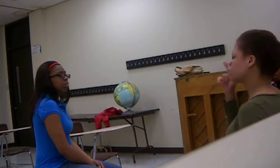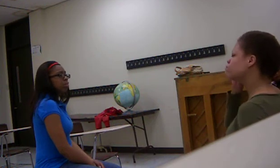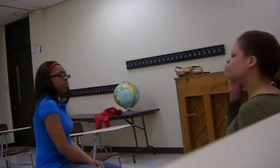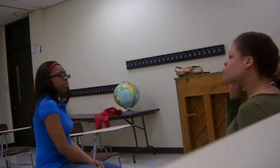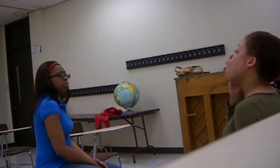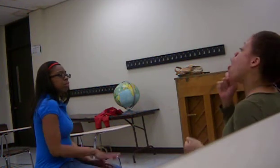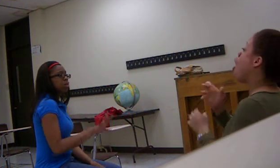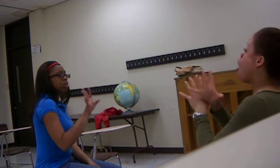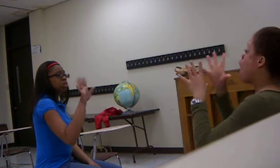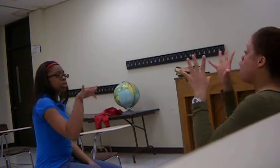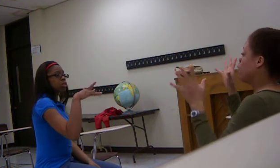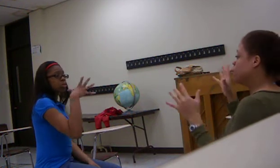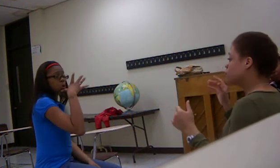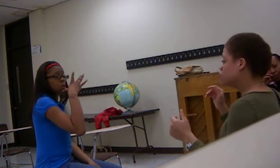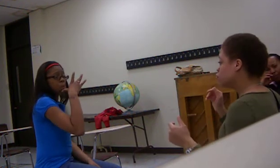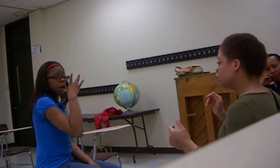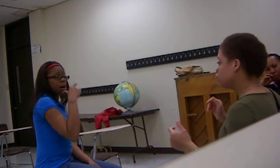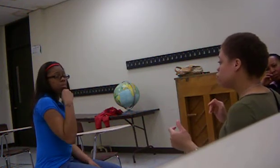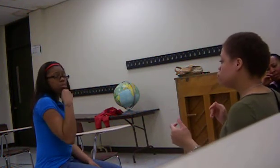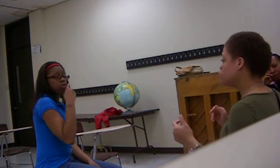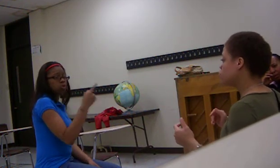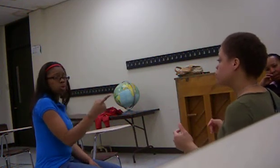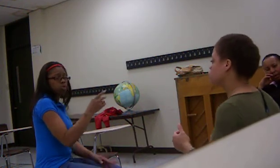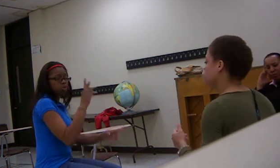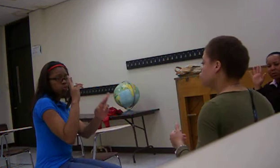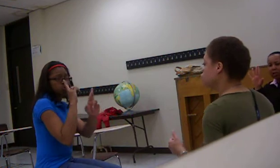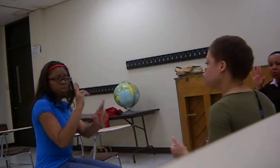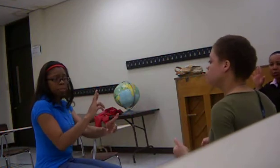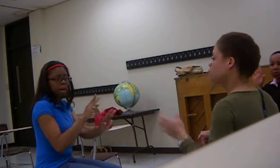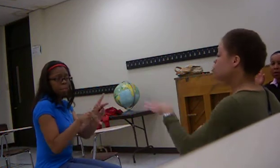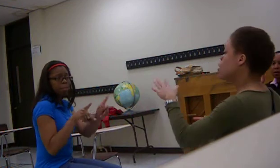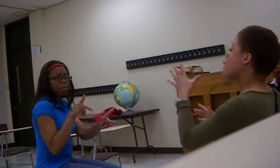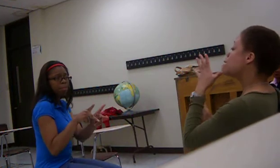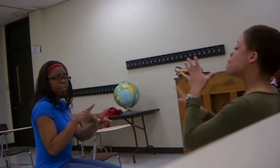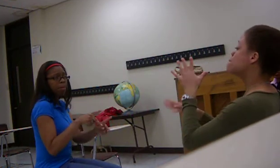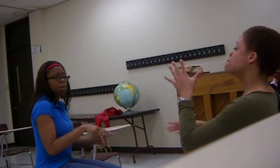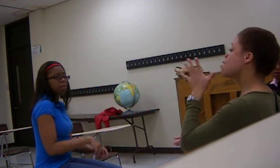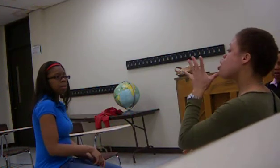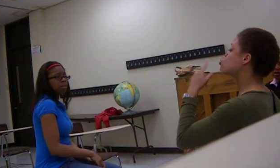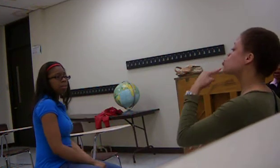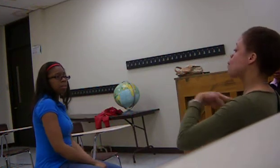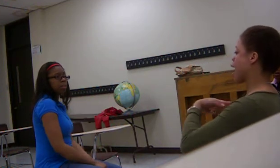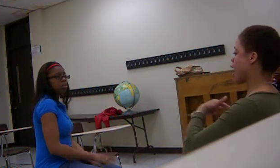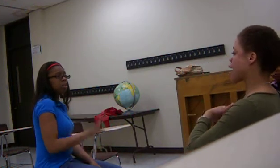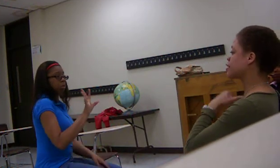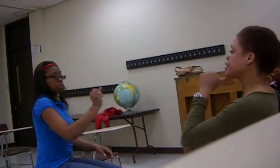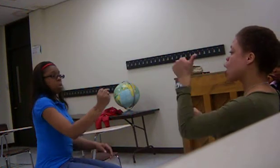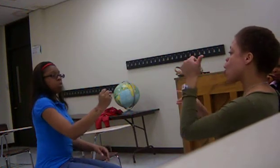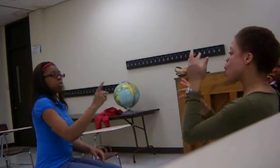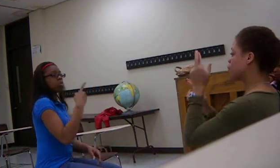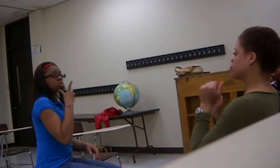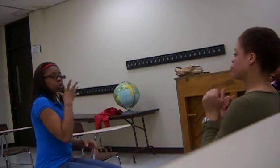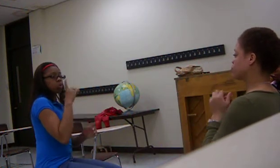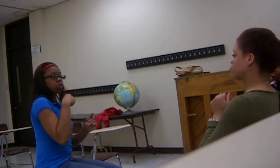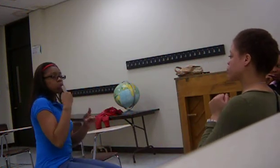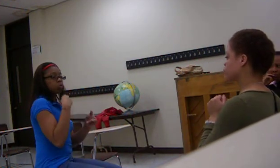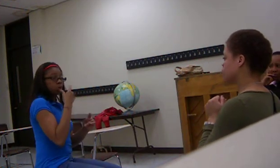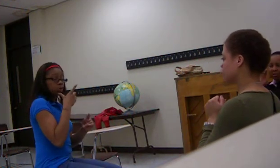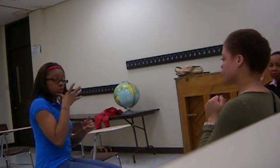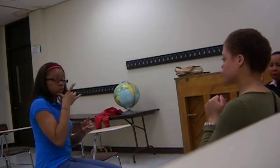Your mom told you to respect other people? Who was talking about? I mean, you said you all were talking about hearing and deaf culture. You said I'm